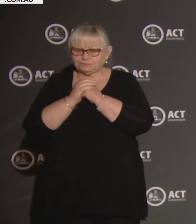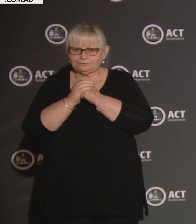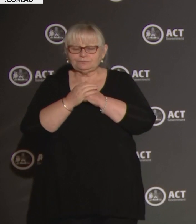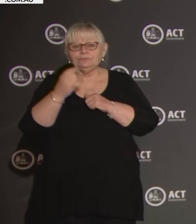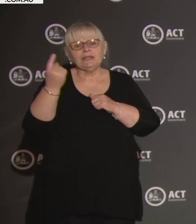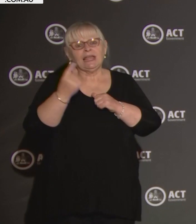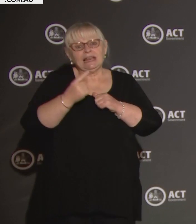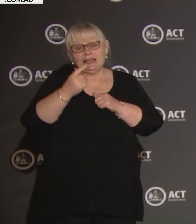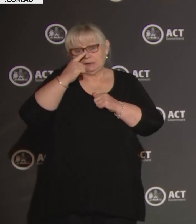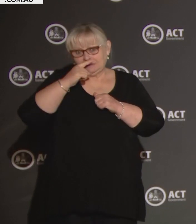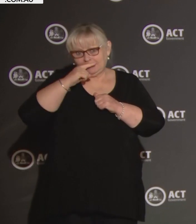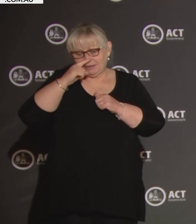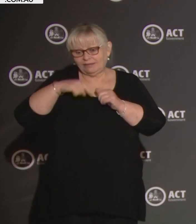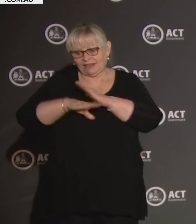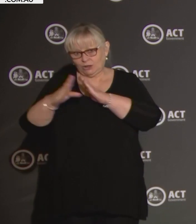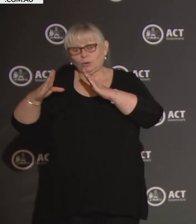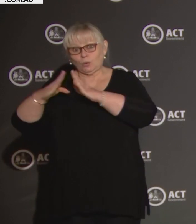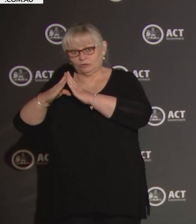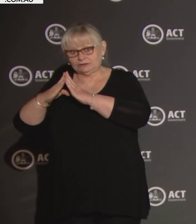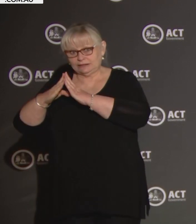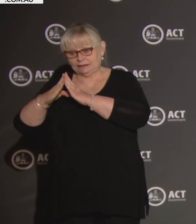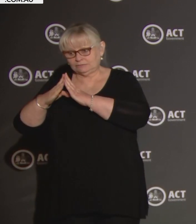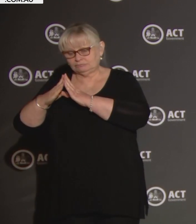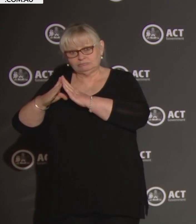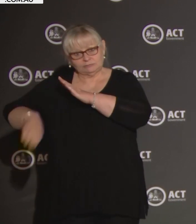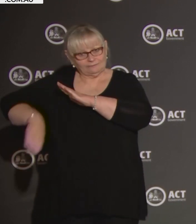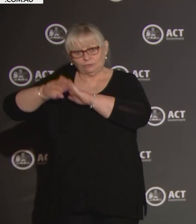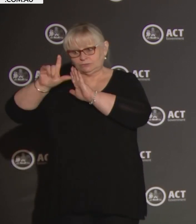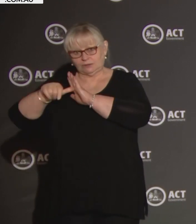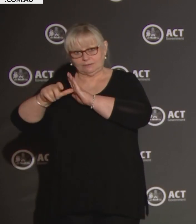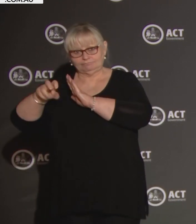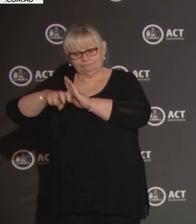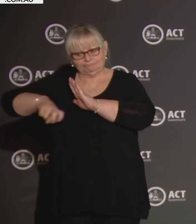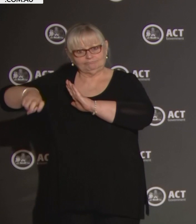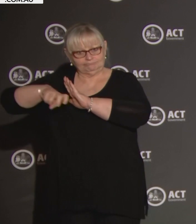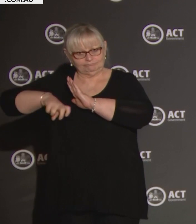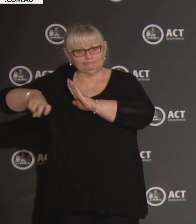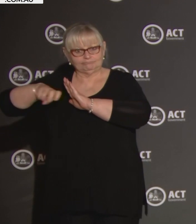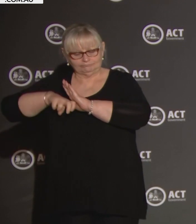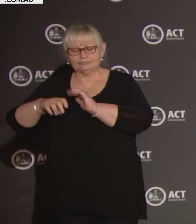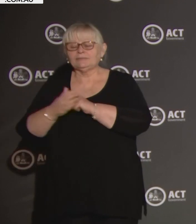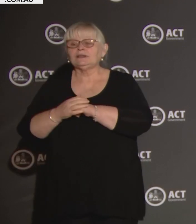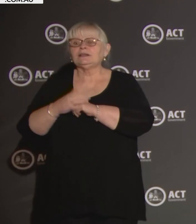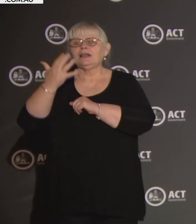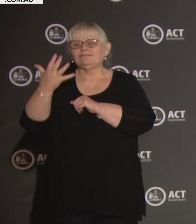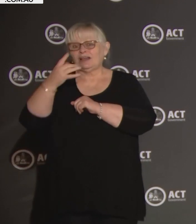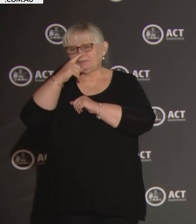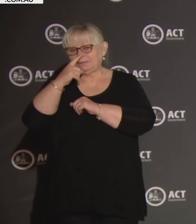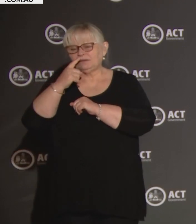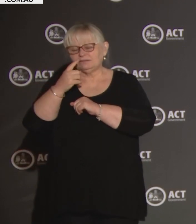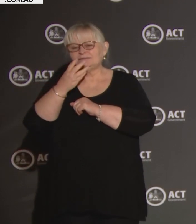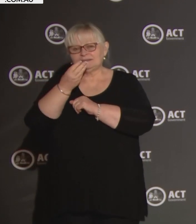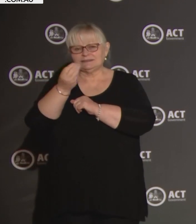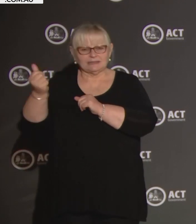11 people were in quarantine during their whole infectious period, and 5 people spent some time